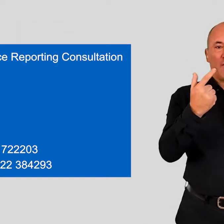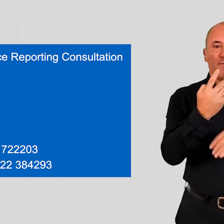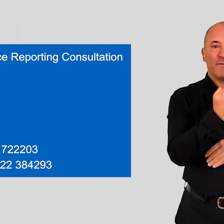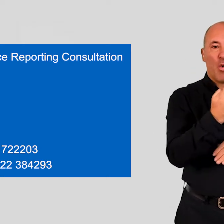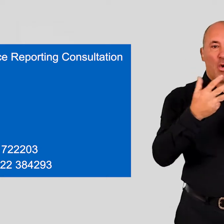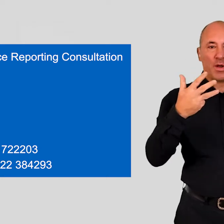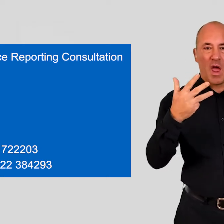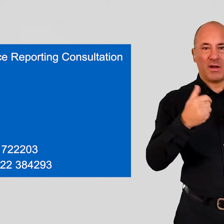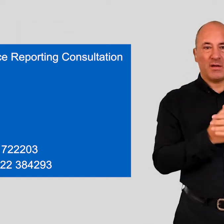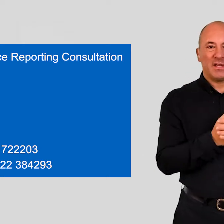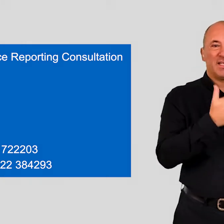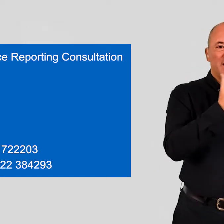07749